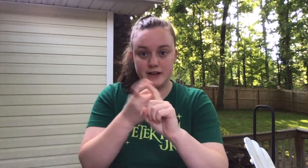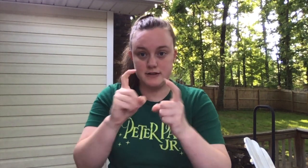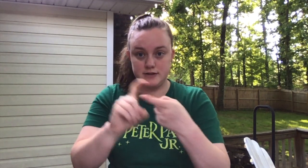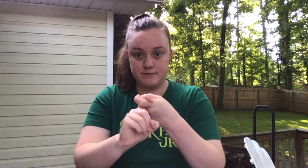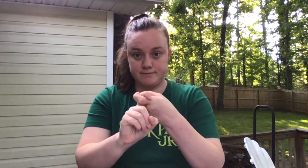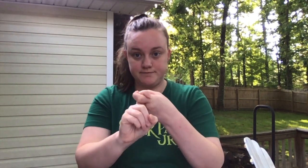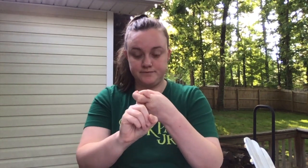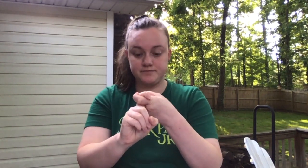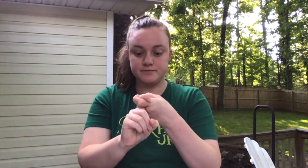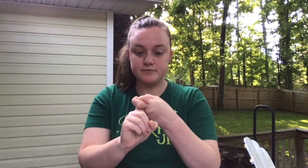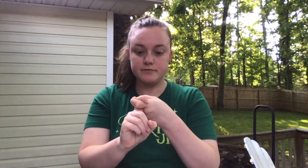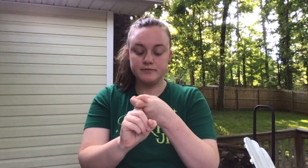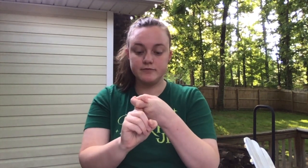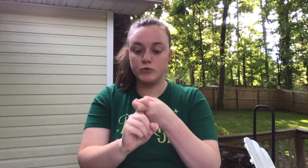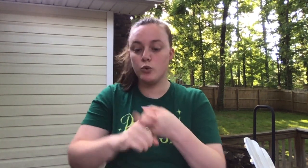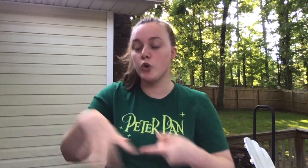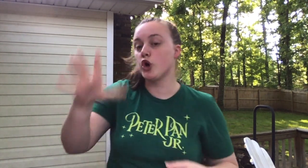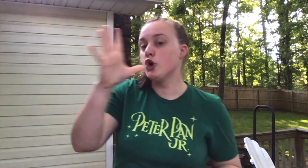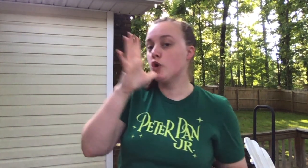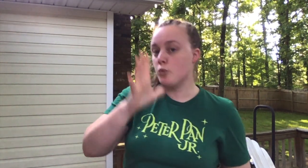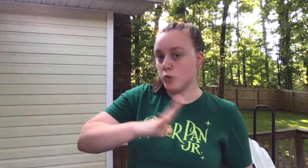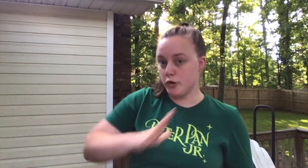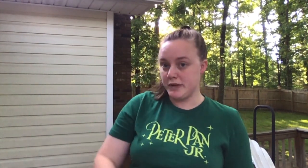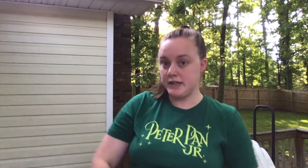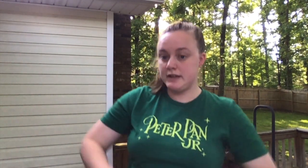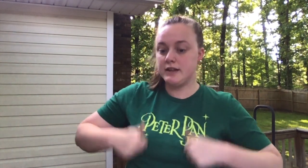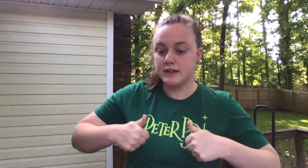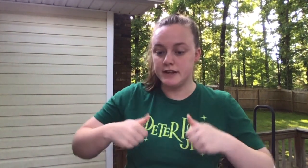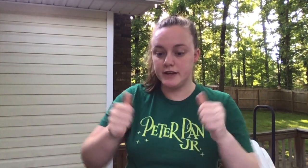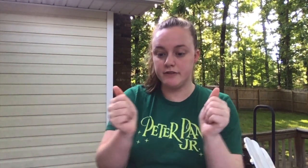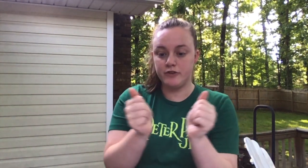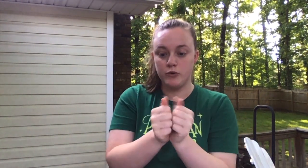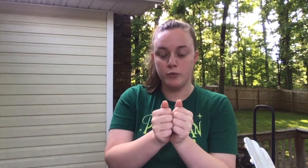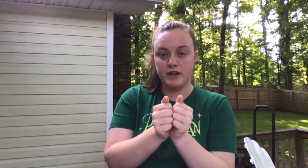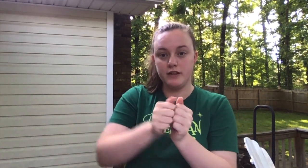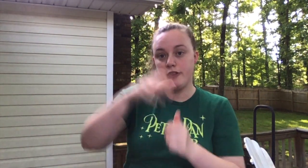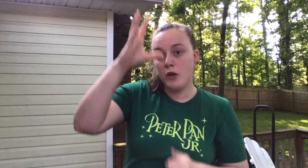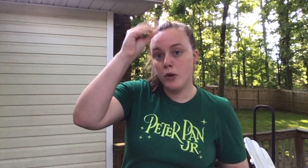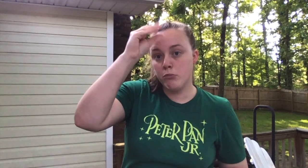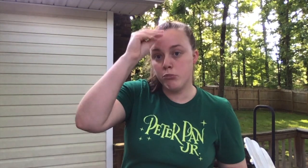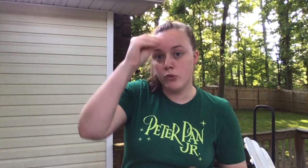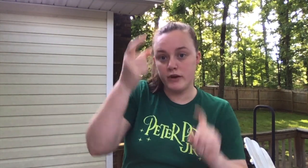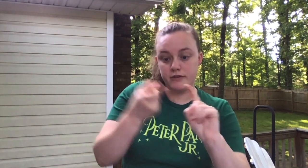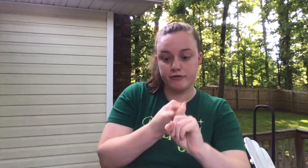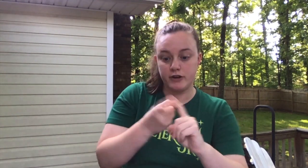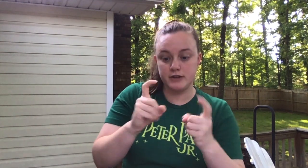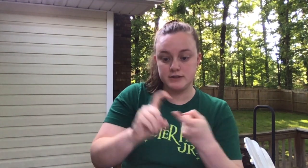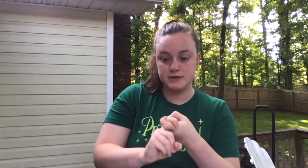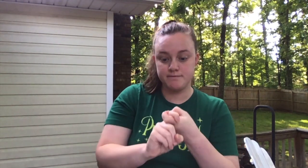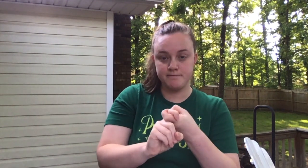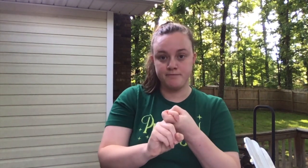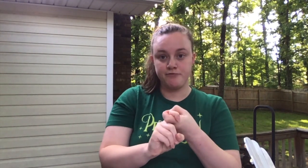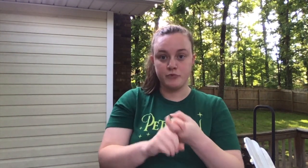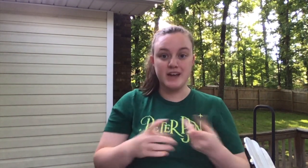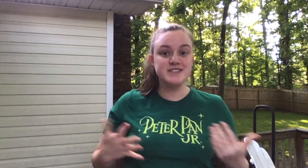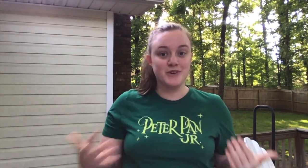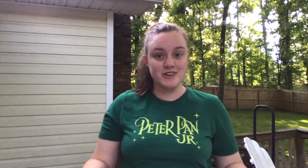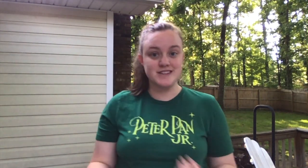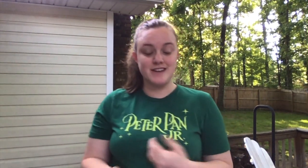girlfriend, or woman live with boyfriend. Okay, so your signs